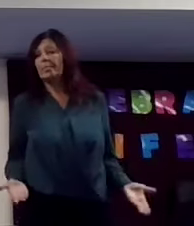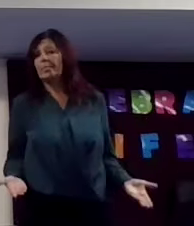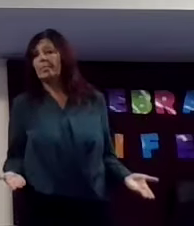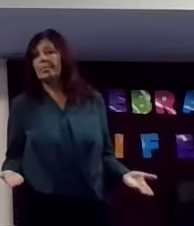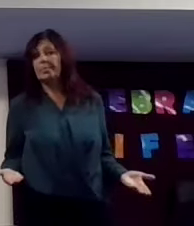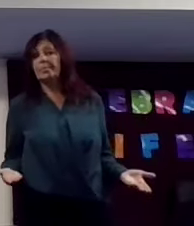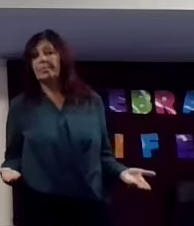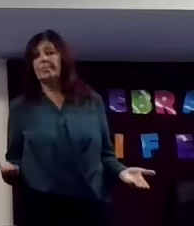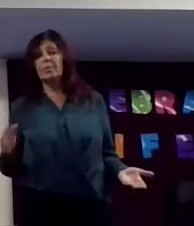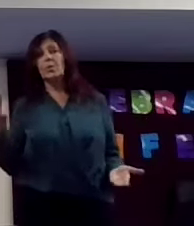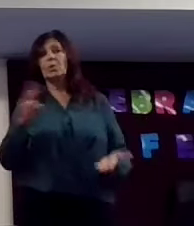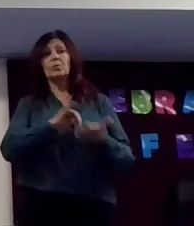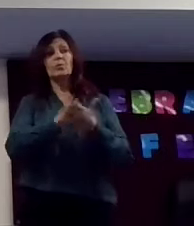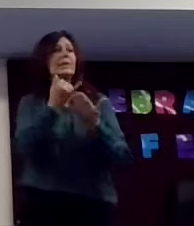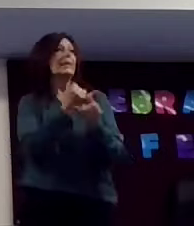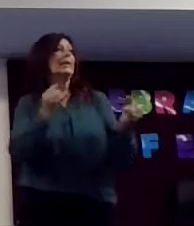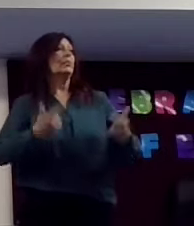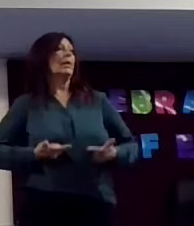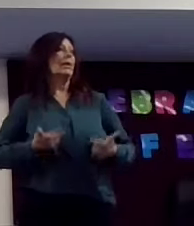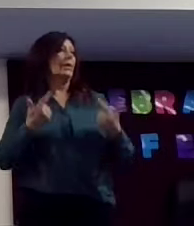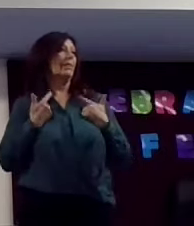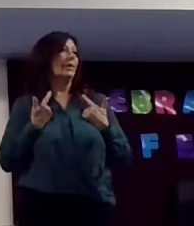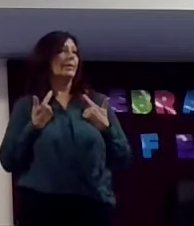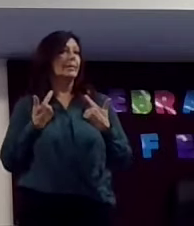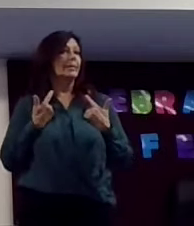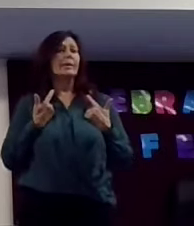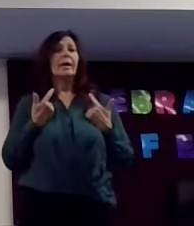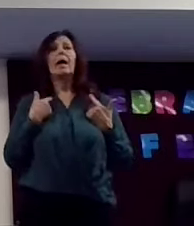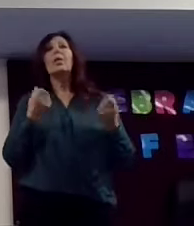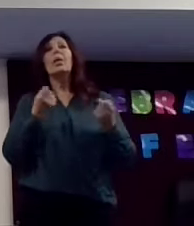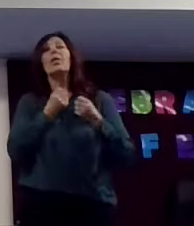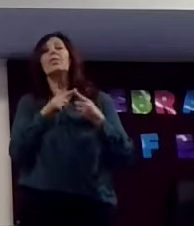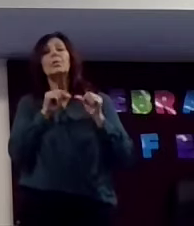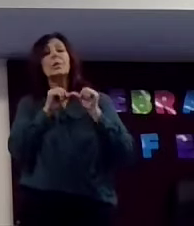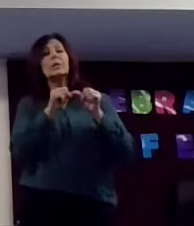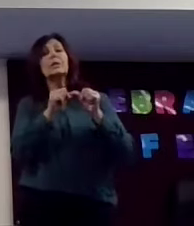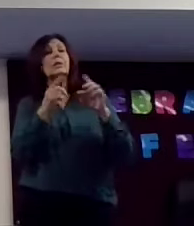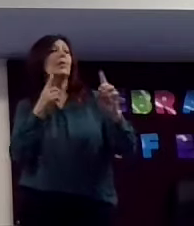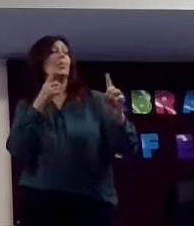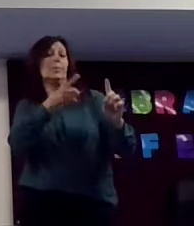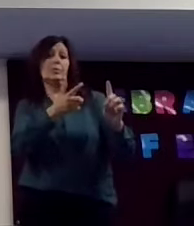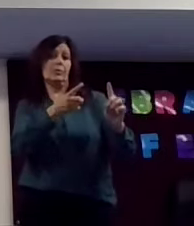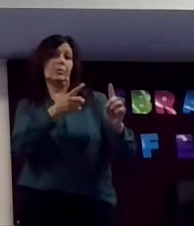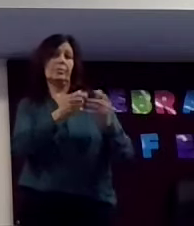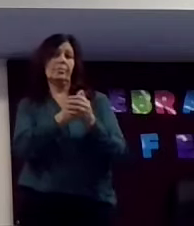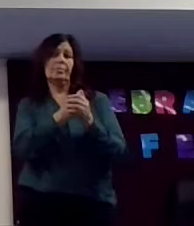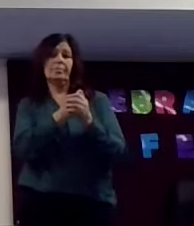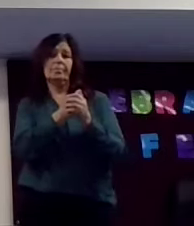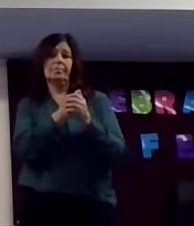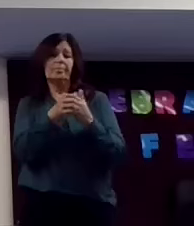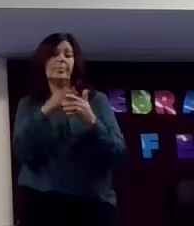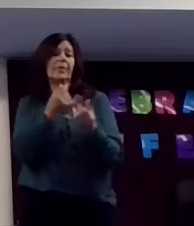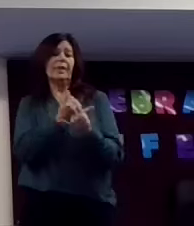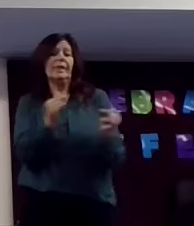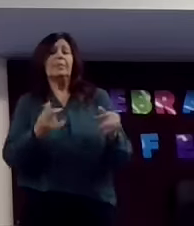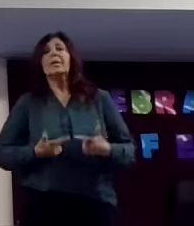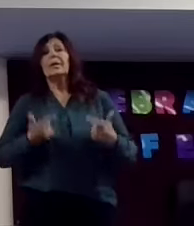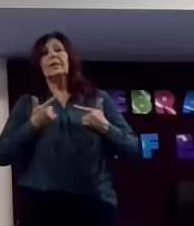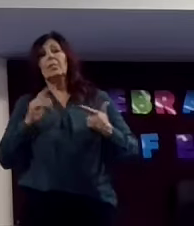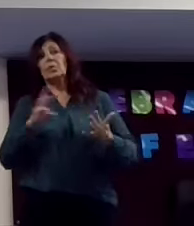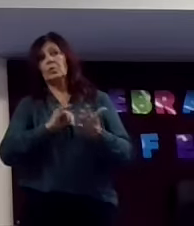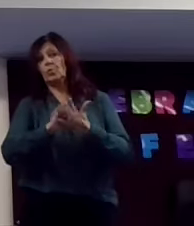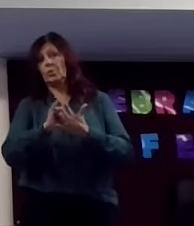at Western New York Independent Living, and I would love to continue the mission of the independent living in